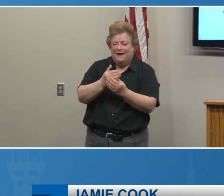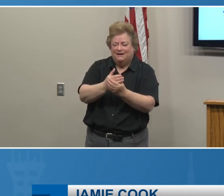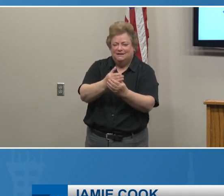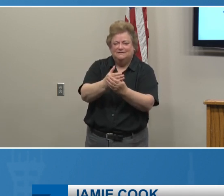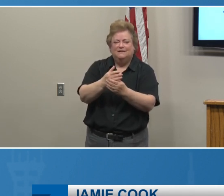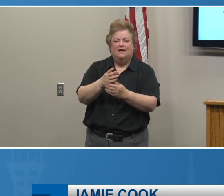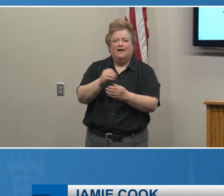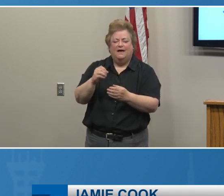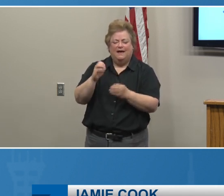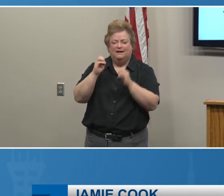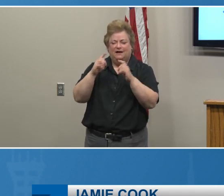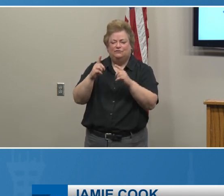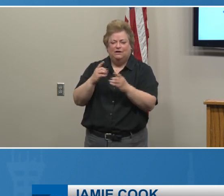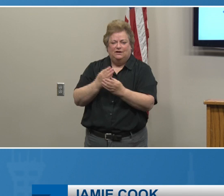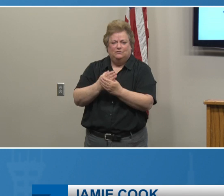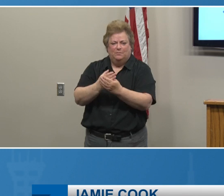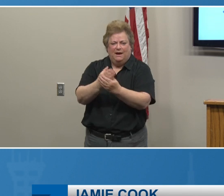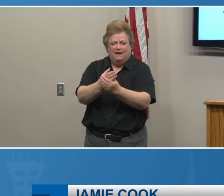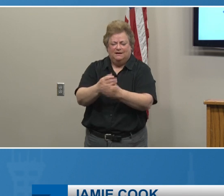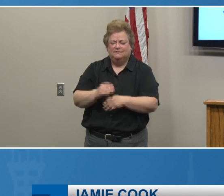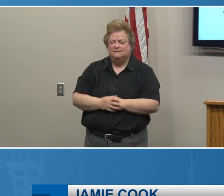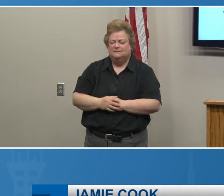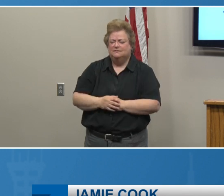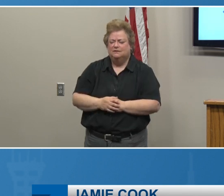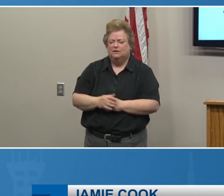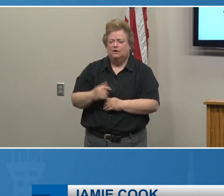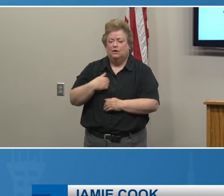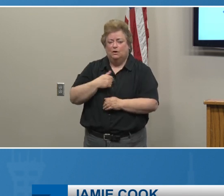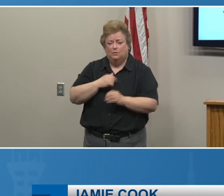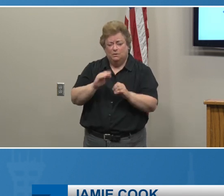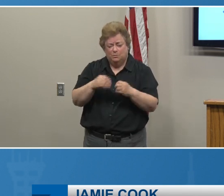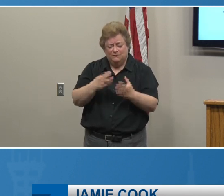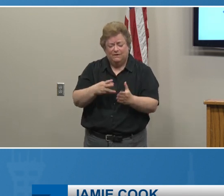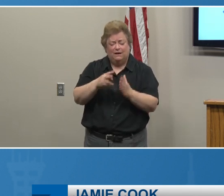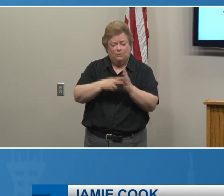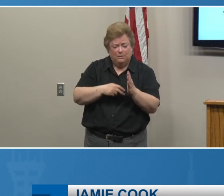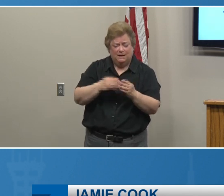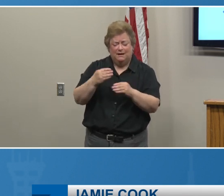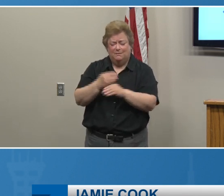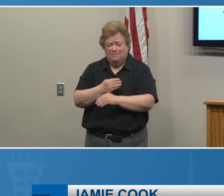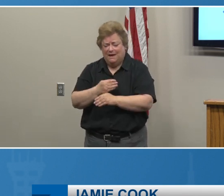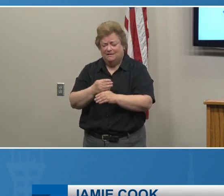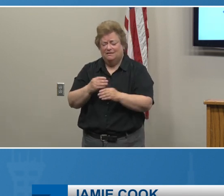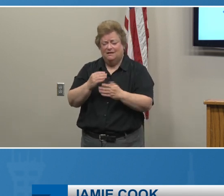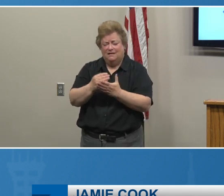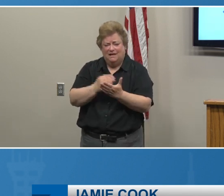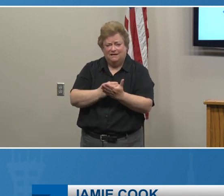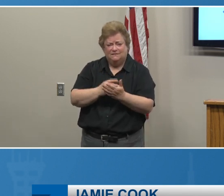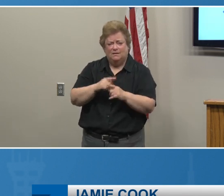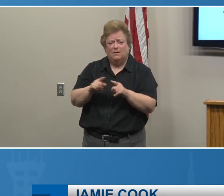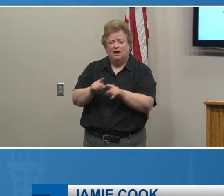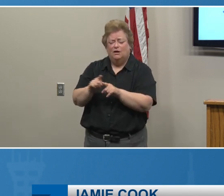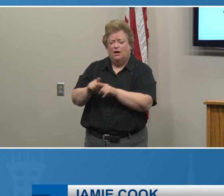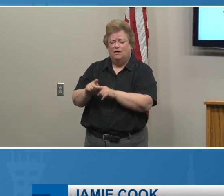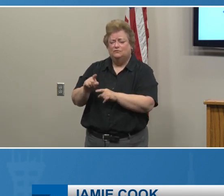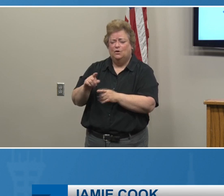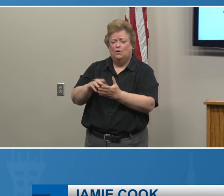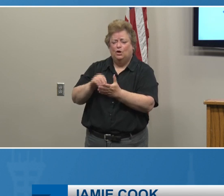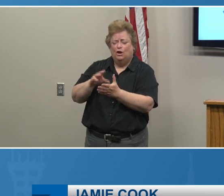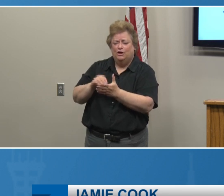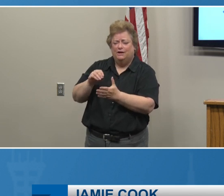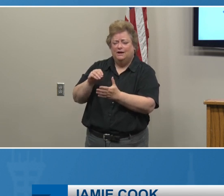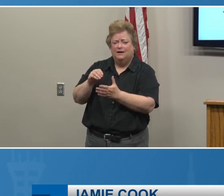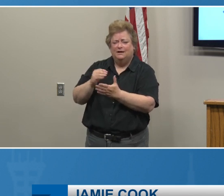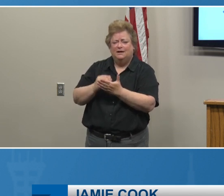education apps we are not only providing reading and math lessons remotely to students but also remote learning opportunities in the